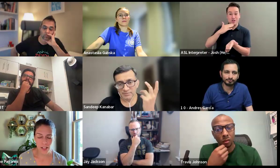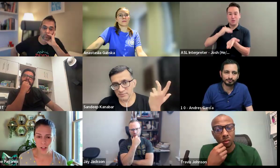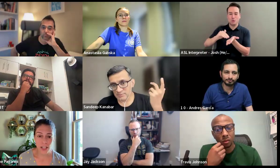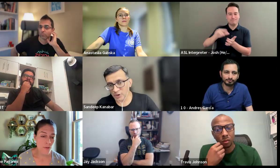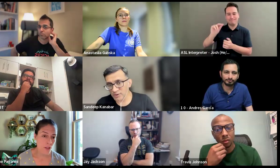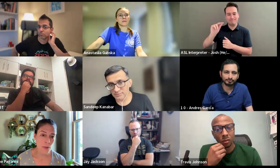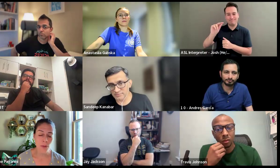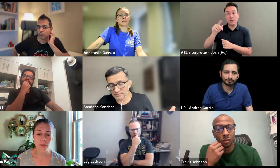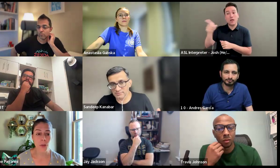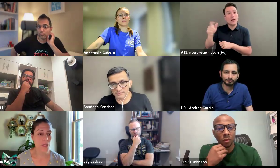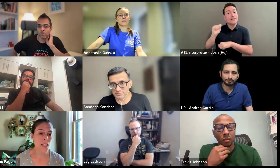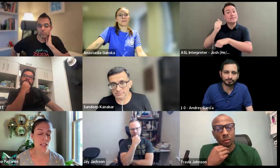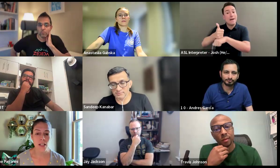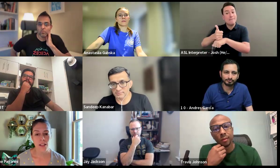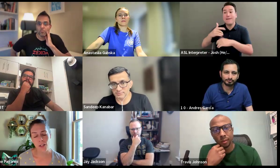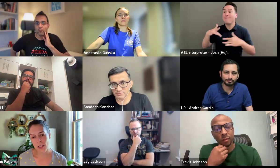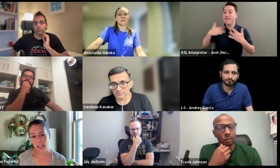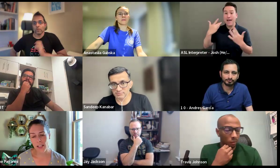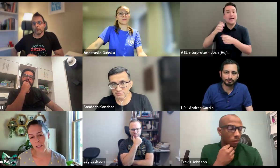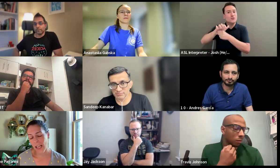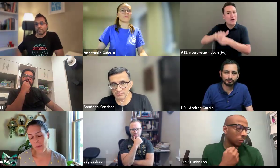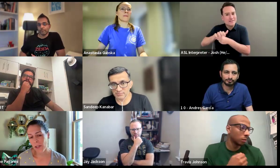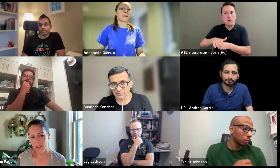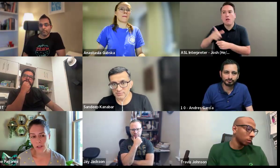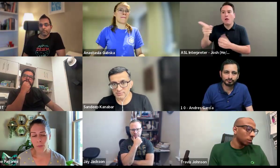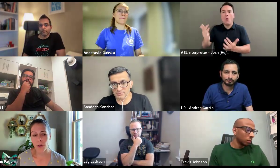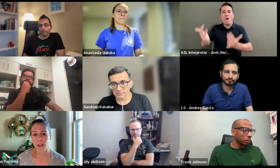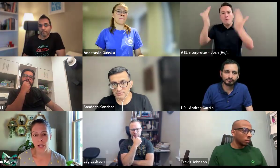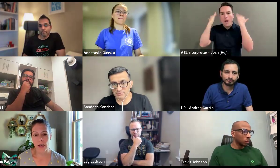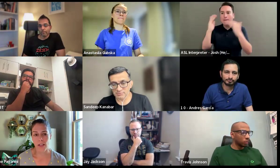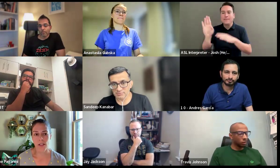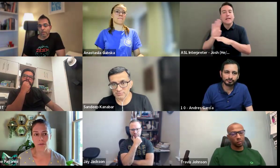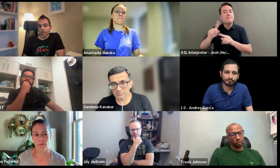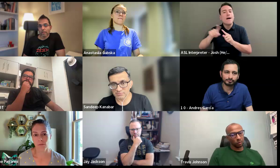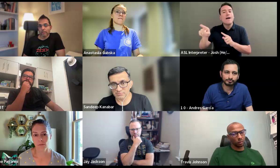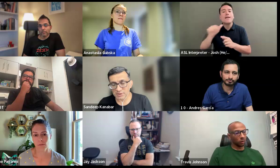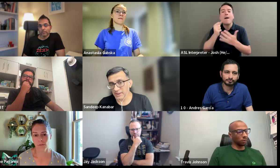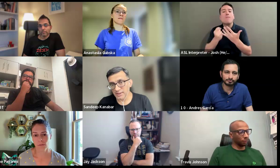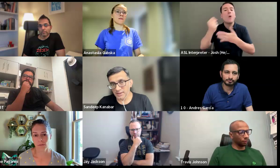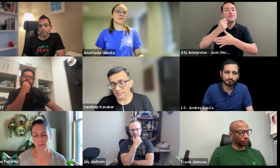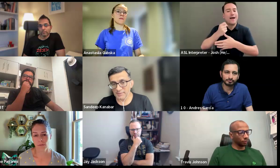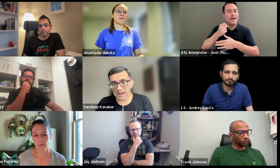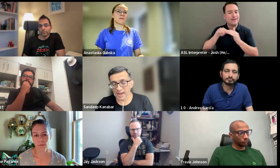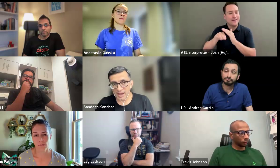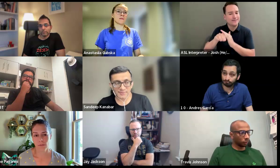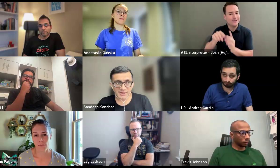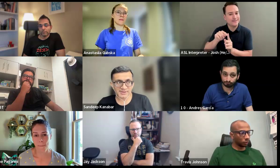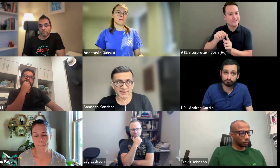very stressful. Oh, People are very busy. They're not taking the time because they're not prioritizing it. maybe I'm just